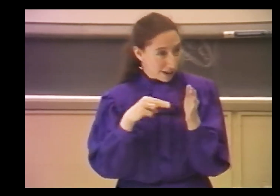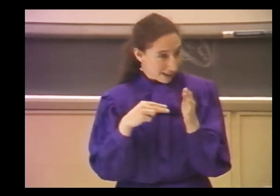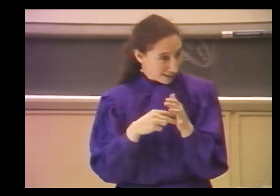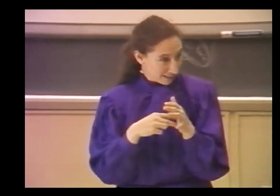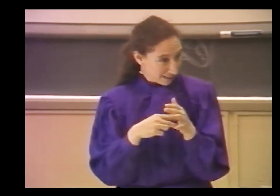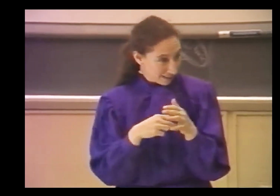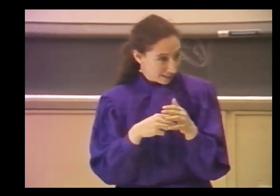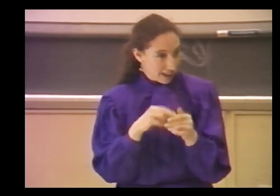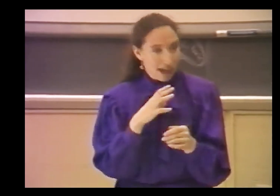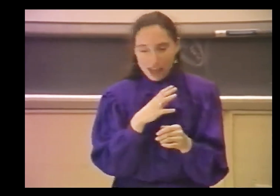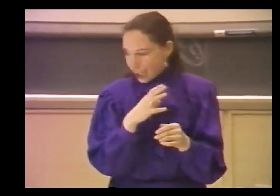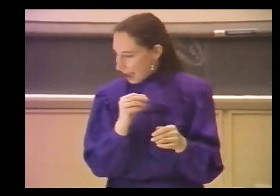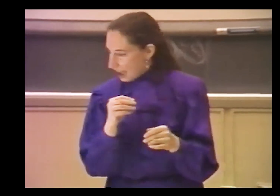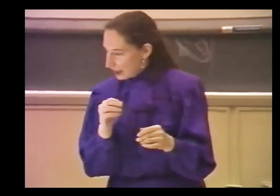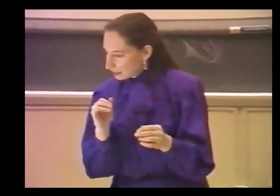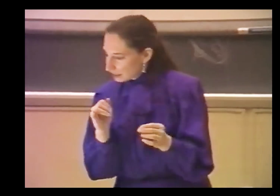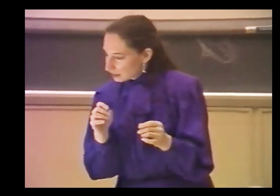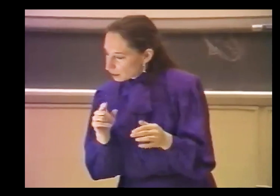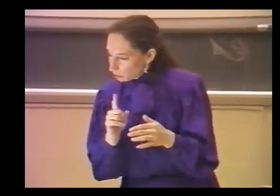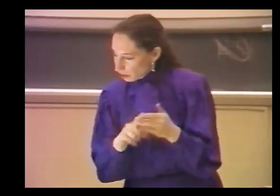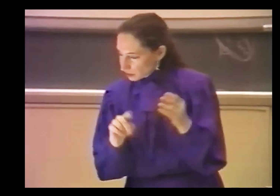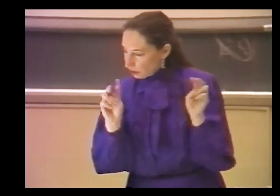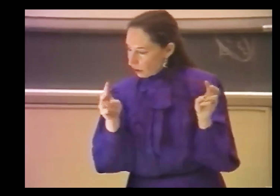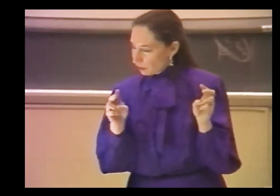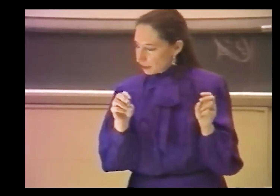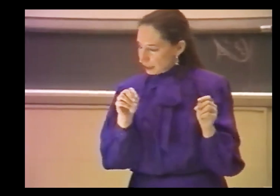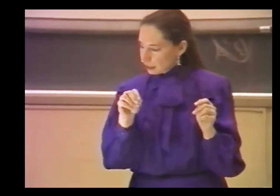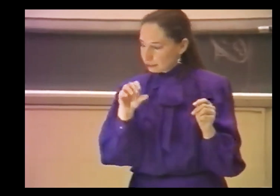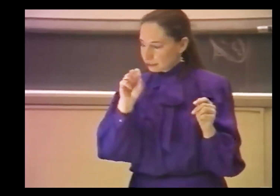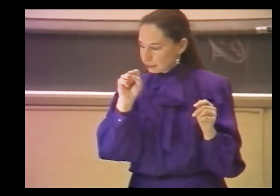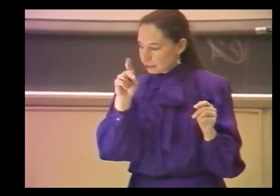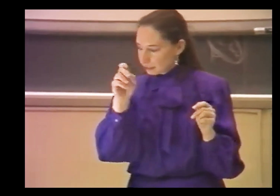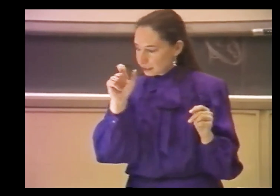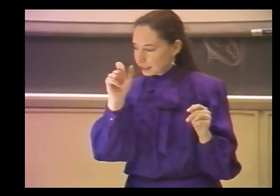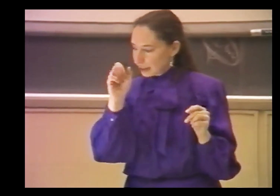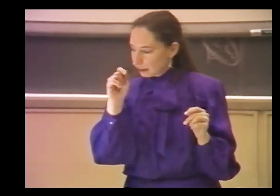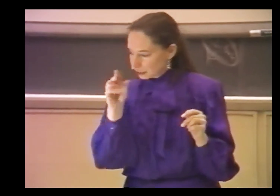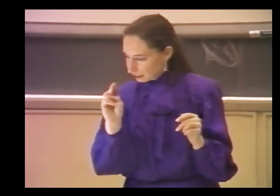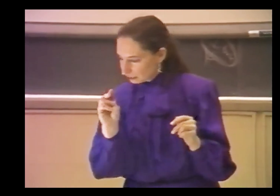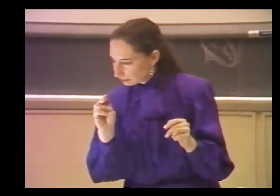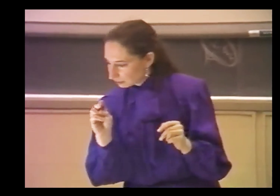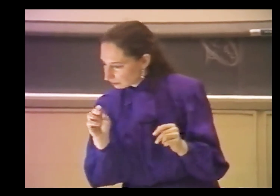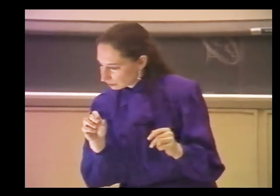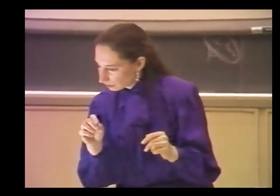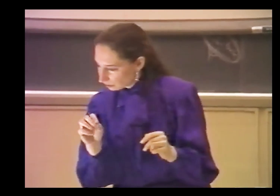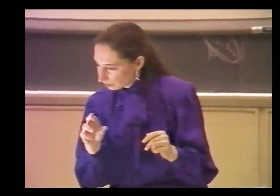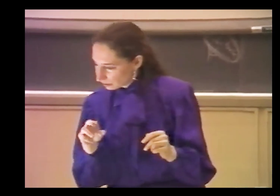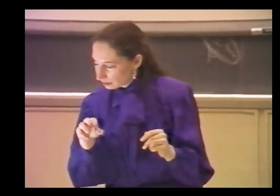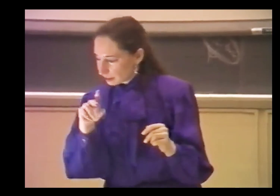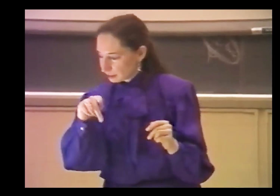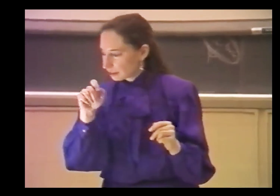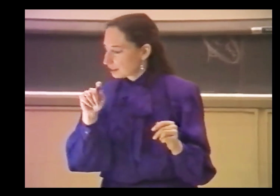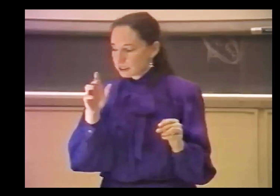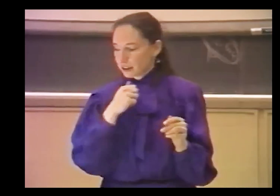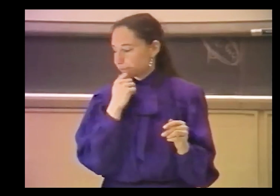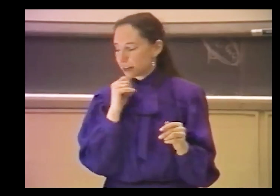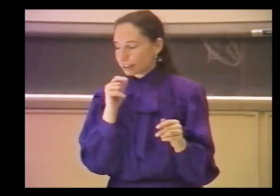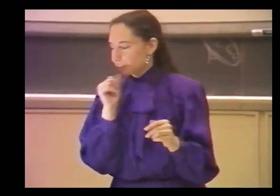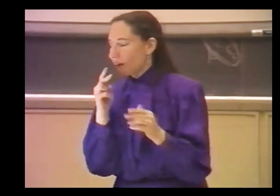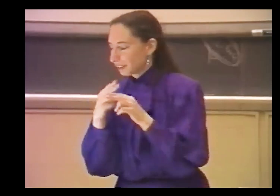meaning, and what's called the skeleton, or sorry, I didn't call it